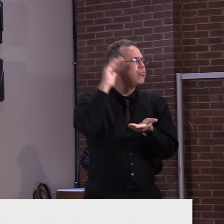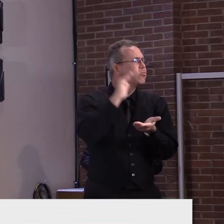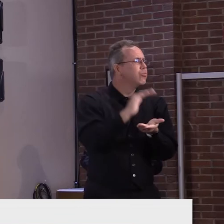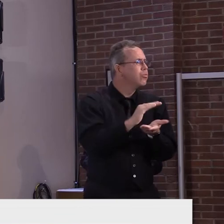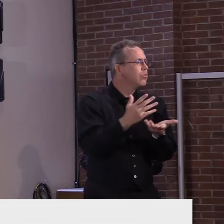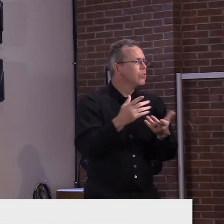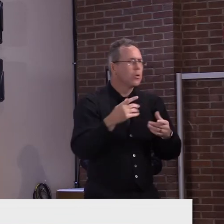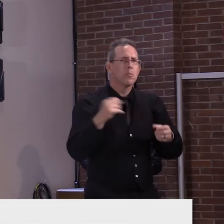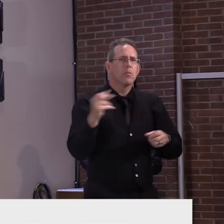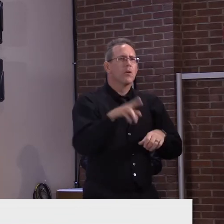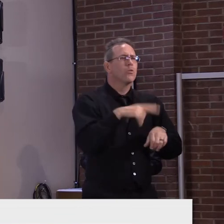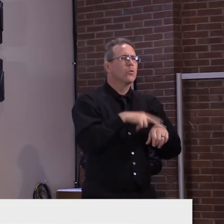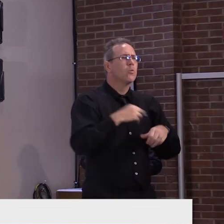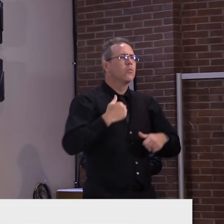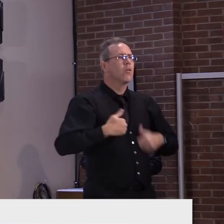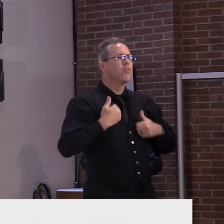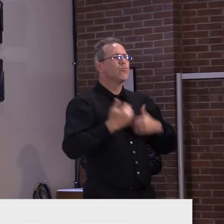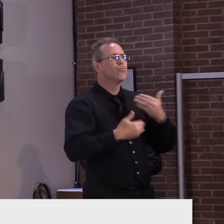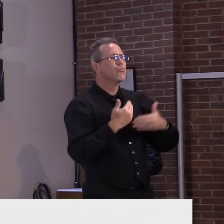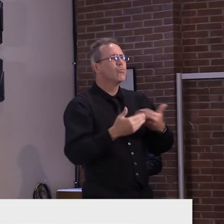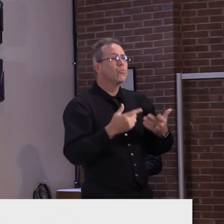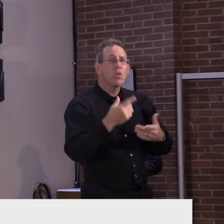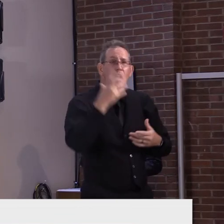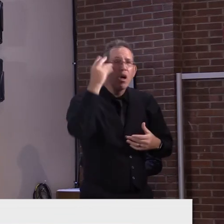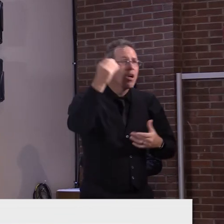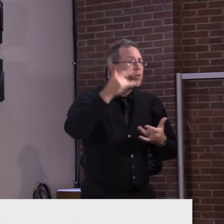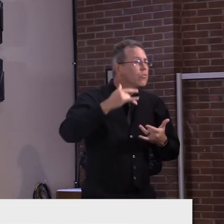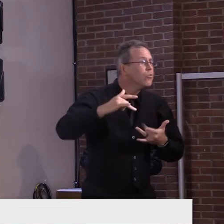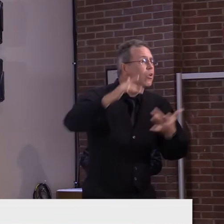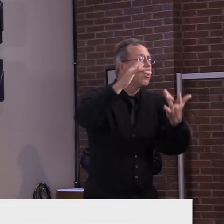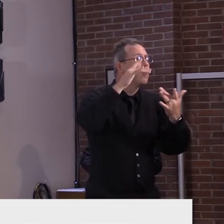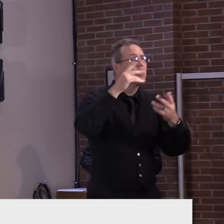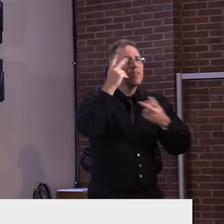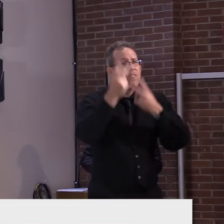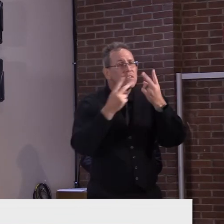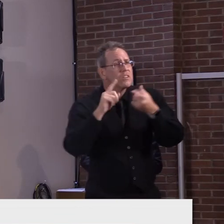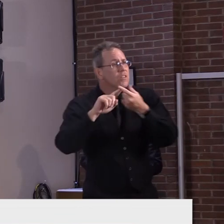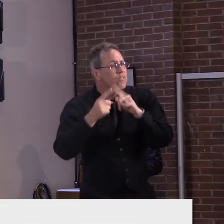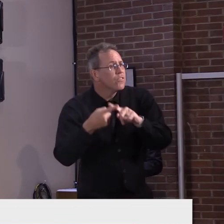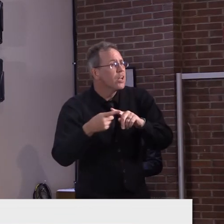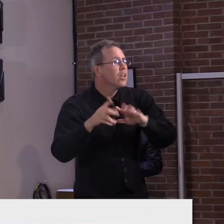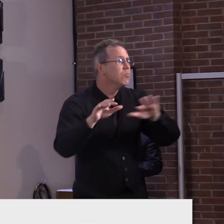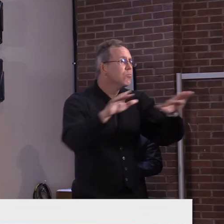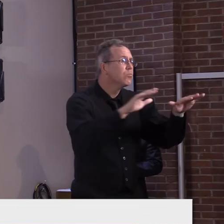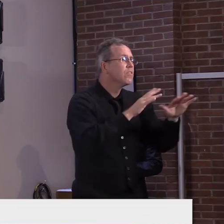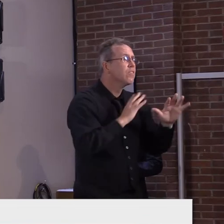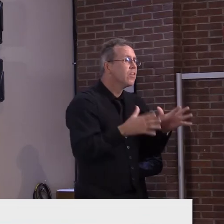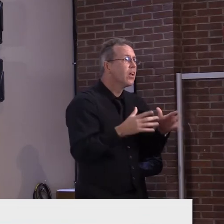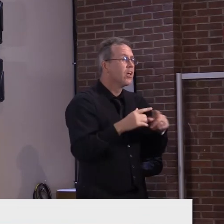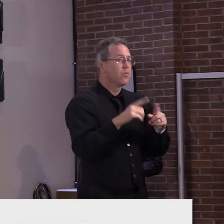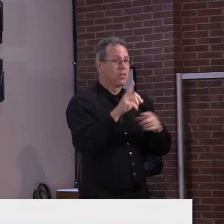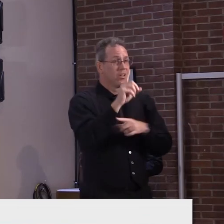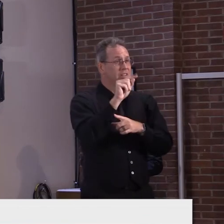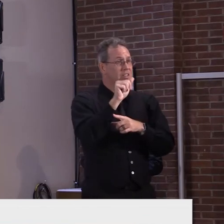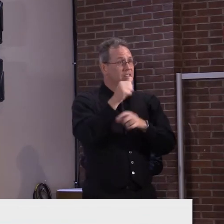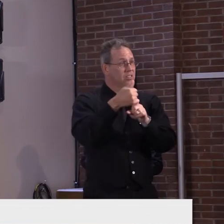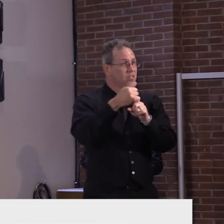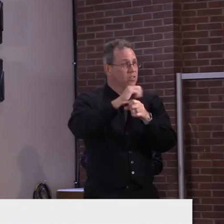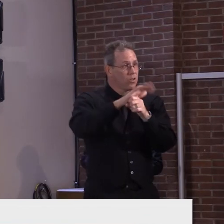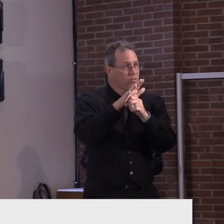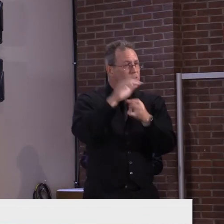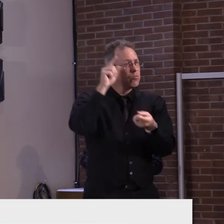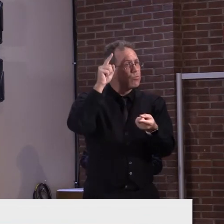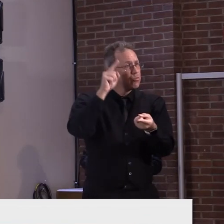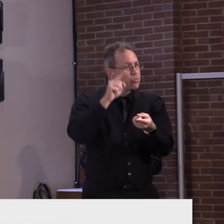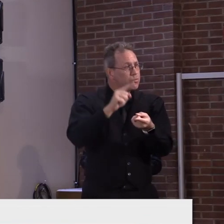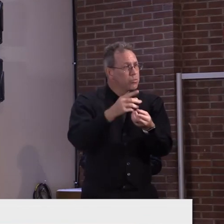before the pandemic. I would think that after Delta, we could also get back to that level. Keep in mind that